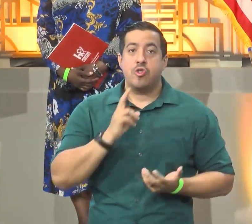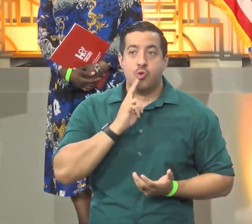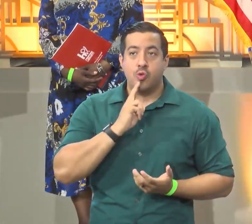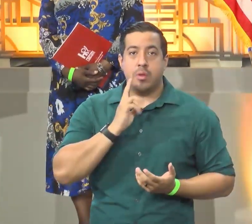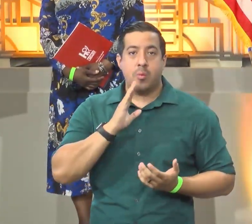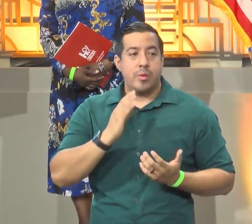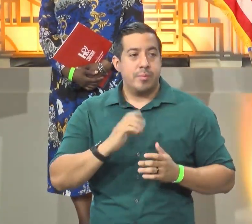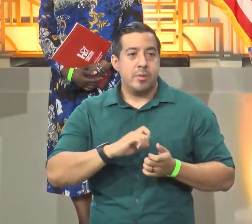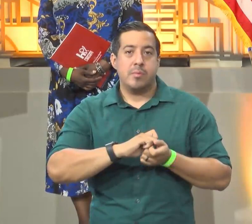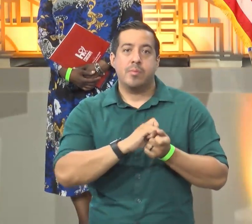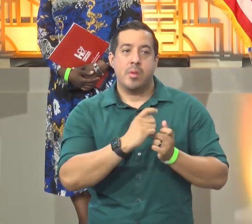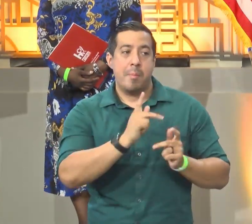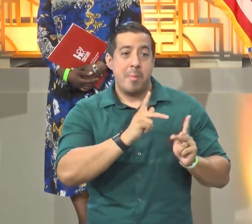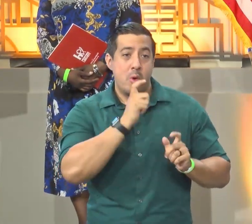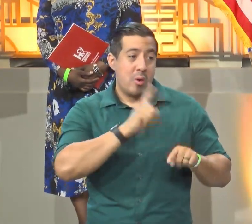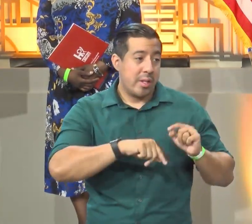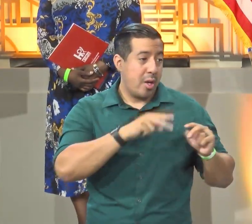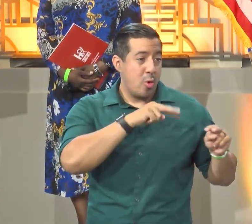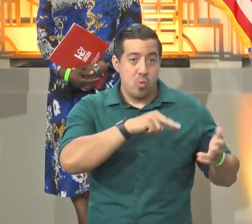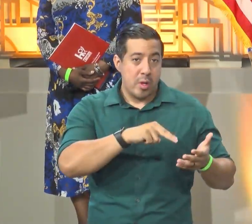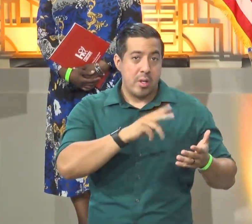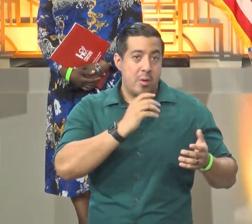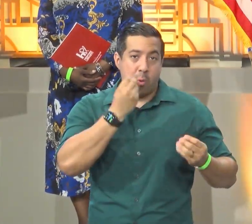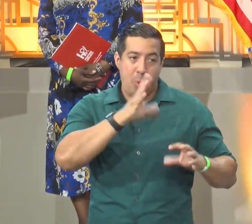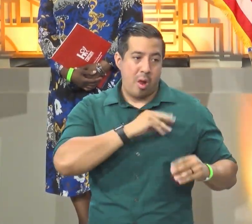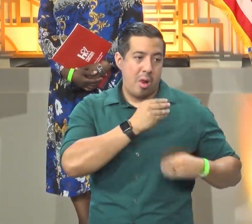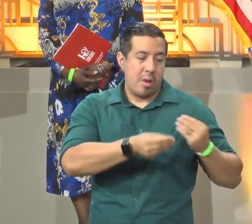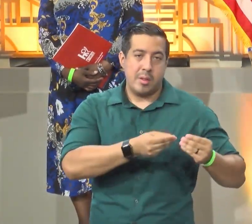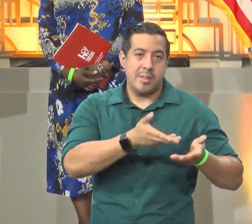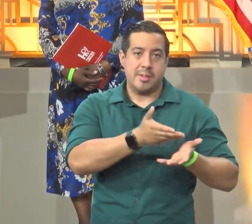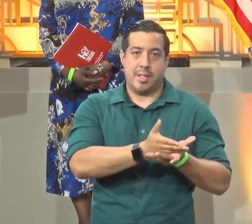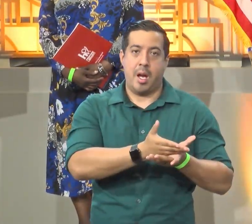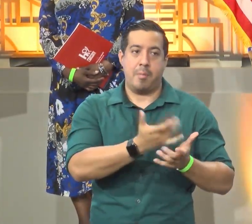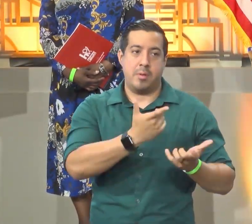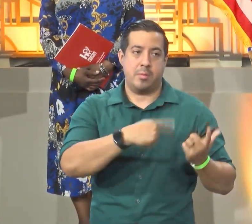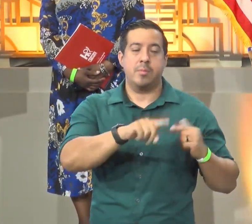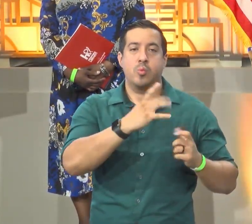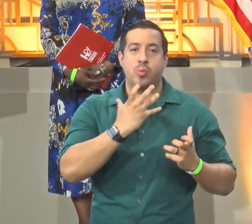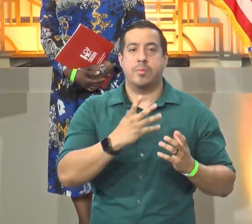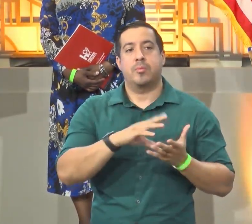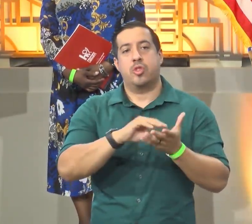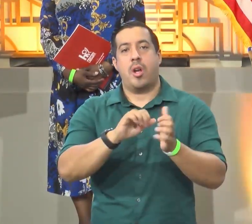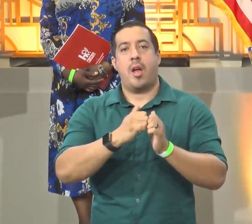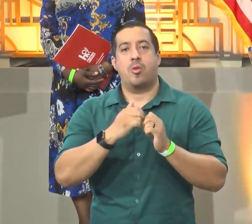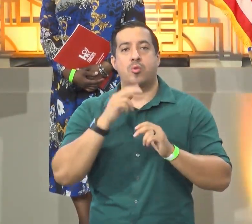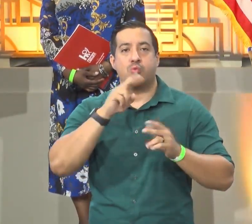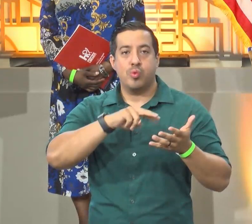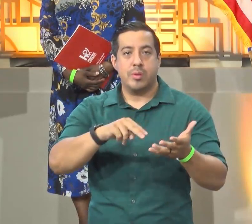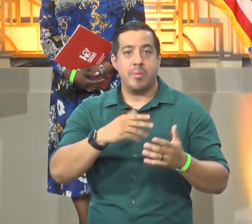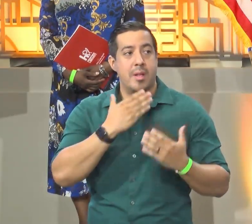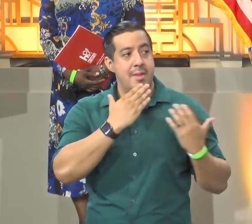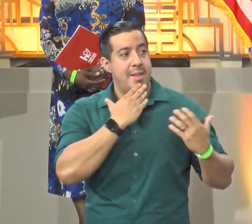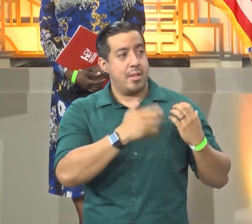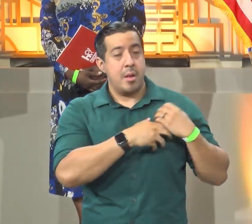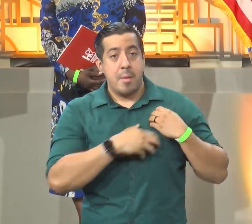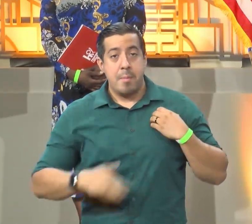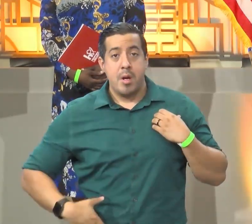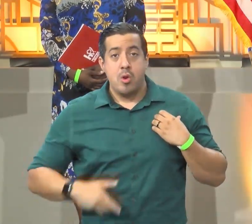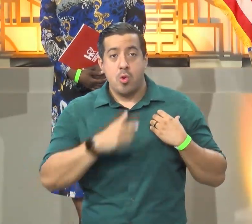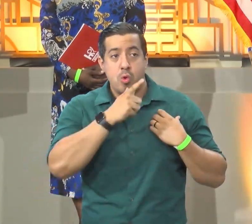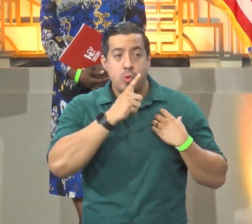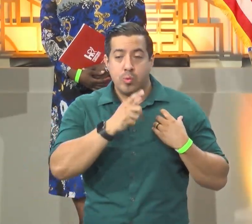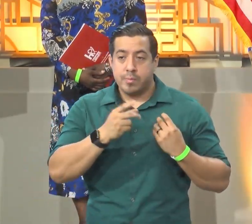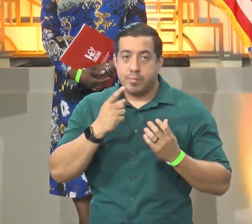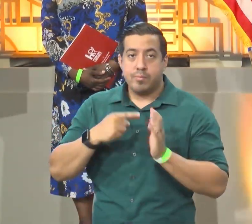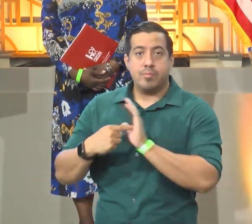the generational cycle of low literacy and poverty. Thank you, Mayor Turner, for shining the light on our pervasive problem that has impeded